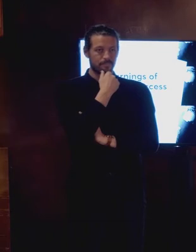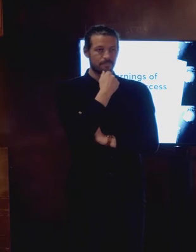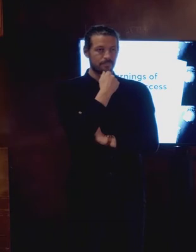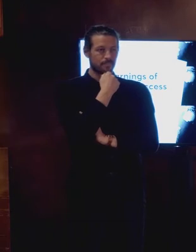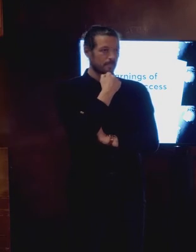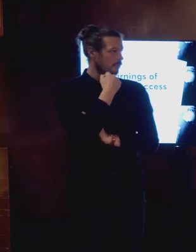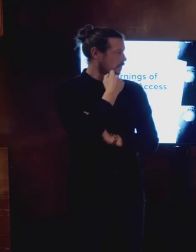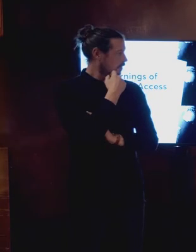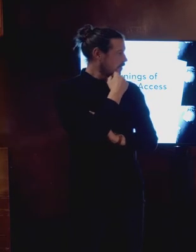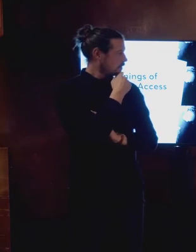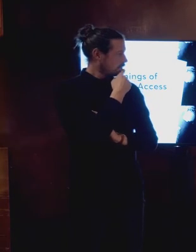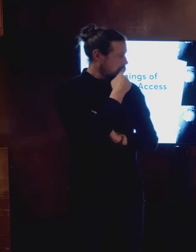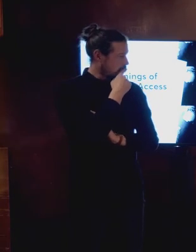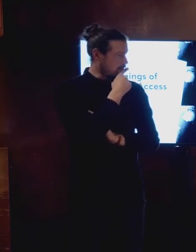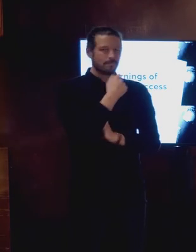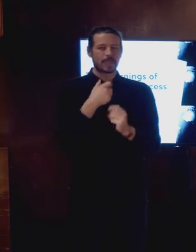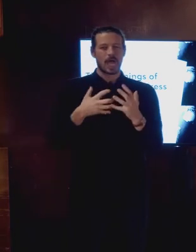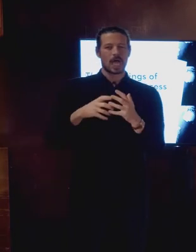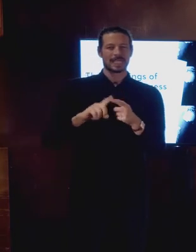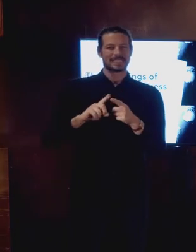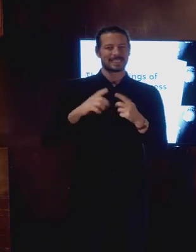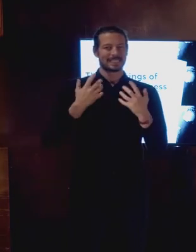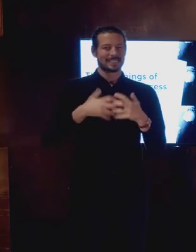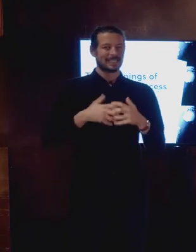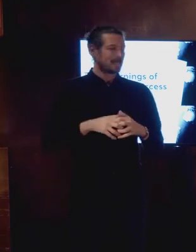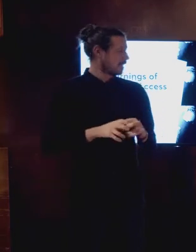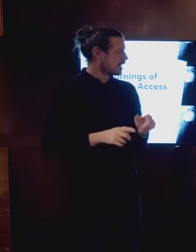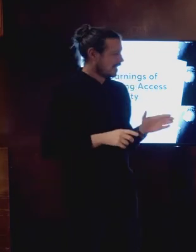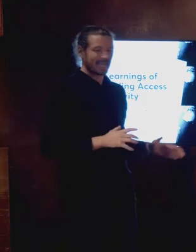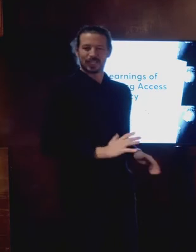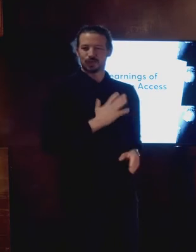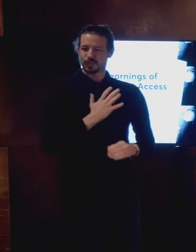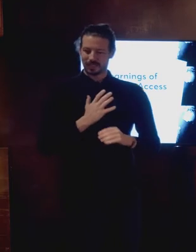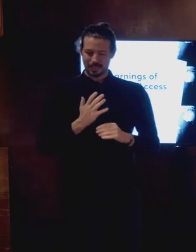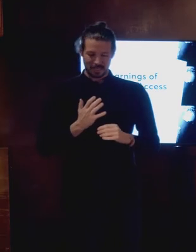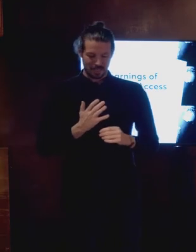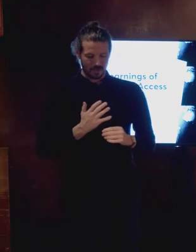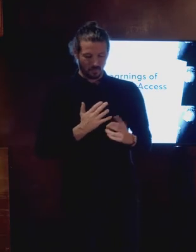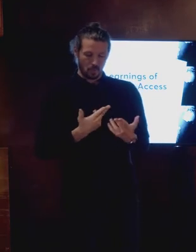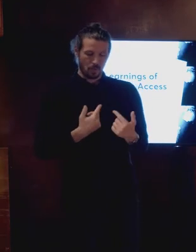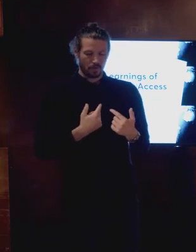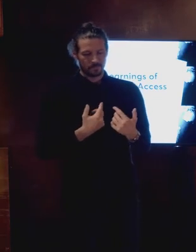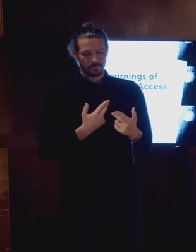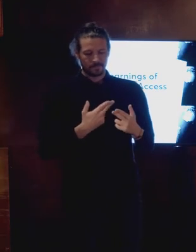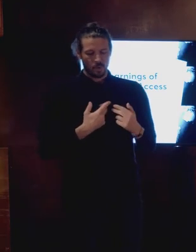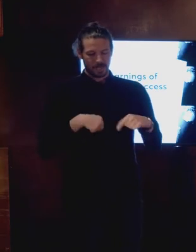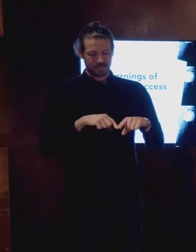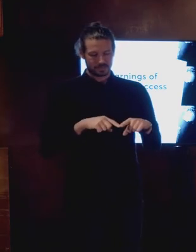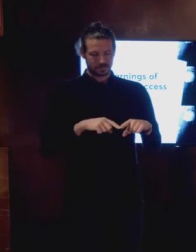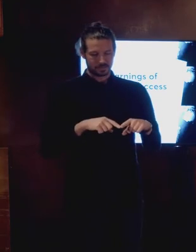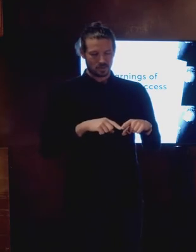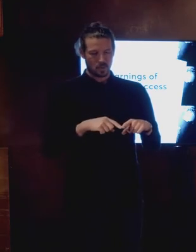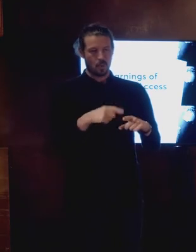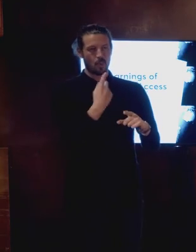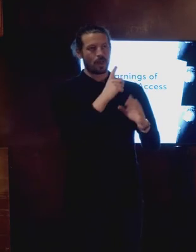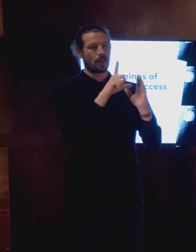think. You got thoughts? Yeah, still thinking. Yeah. Well, I mean, it's interesting because for us, you know, a point of a